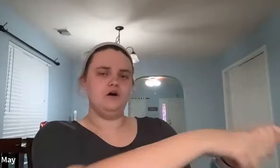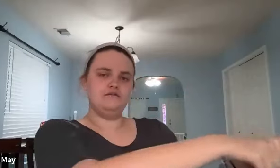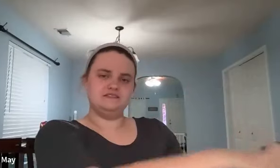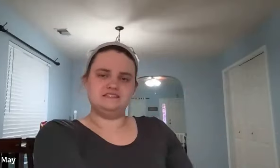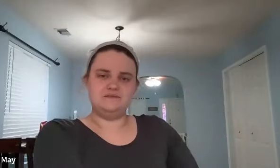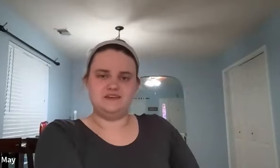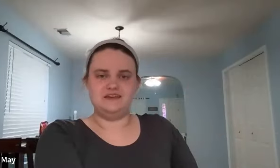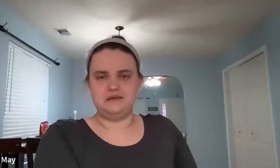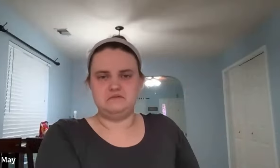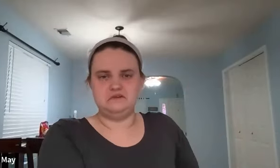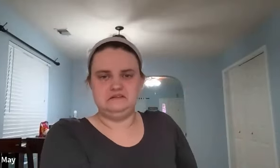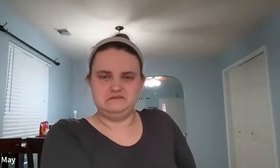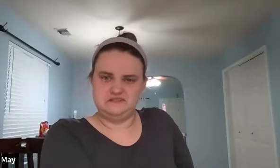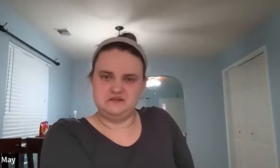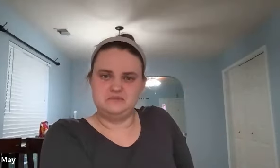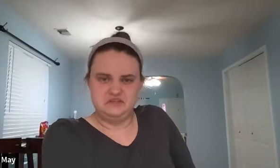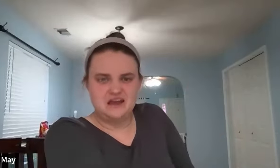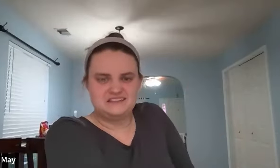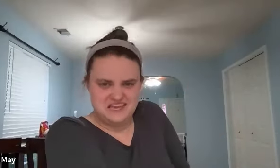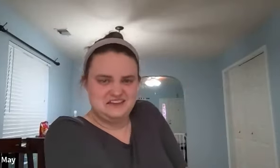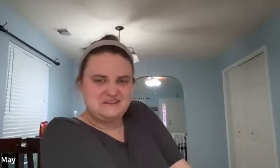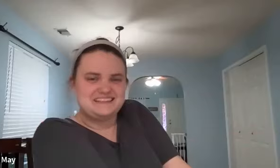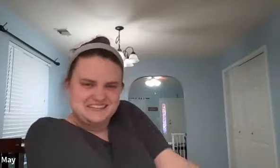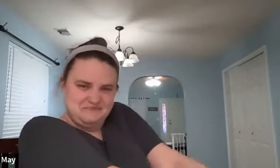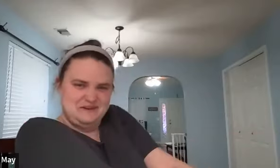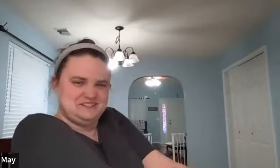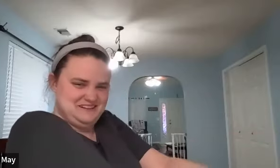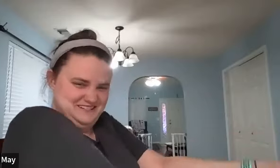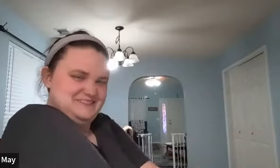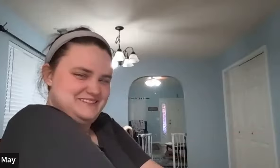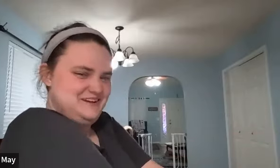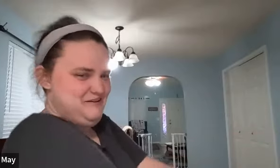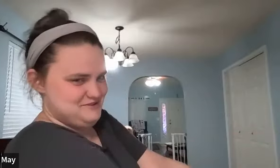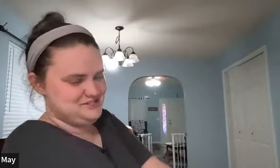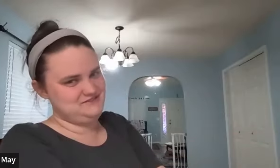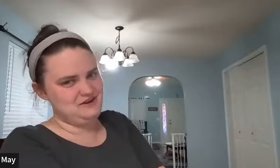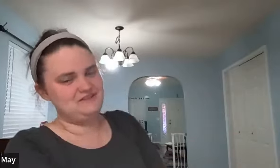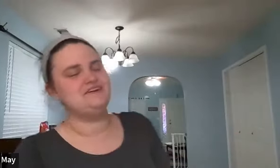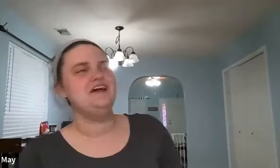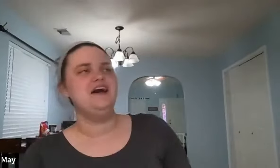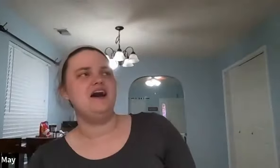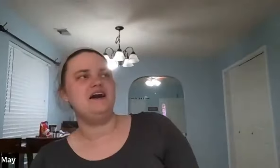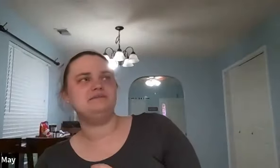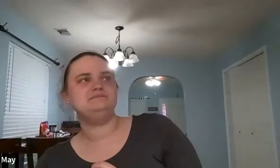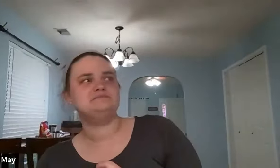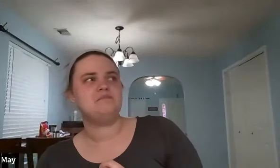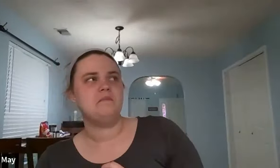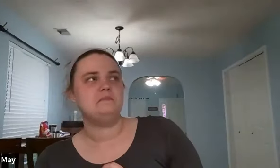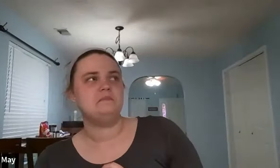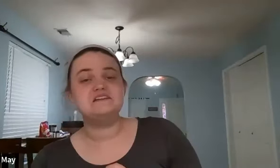Golf is the same thing. I can't really do it, but you guys, yeah, you guys get the pictures. You're doing the golf motion of golf. The sign